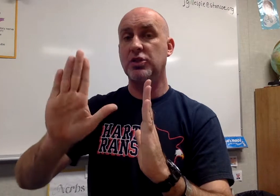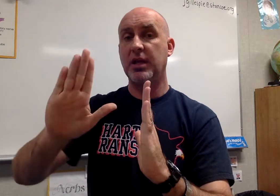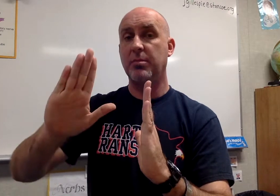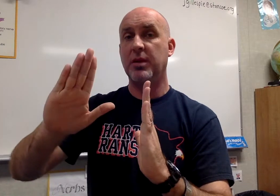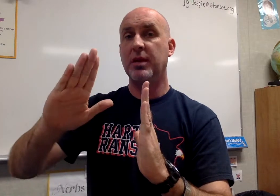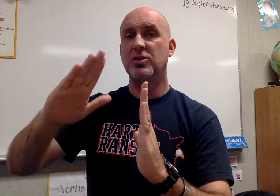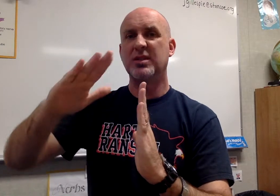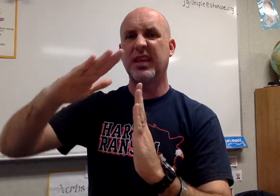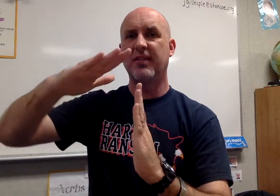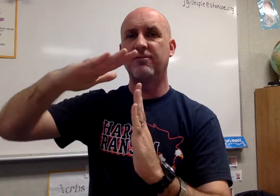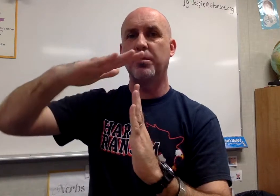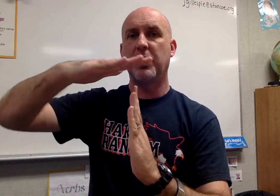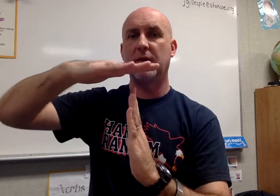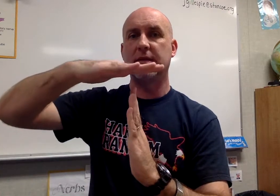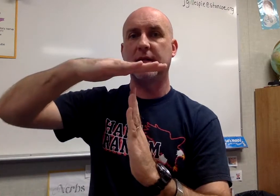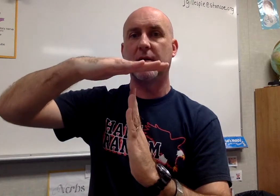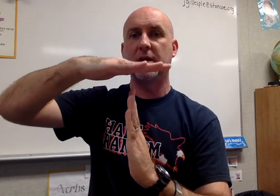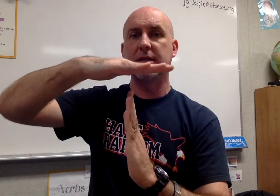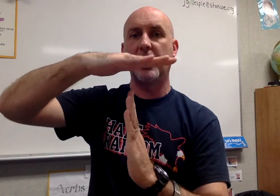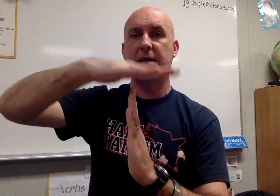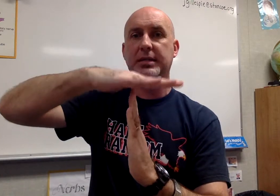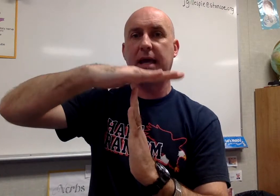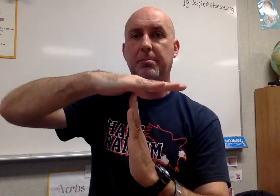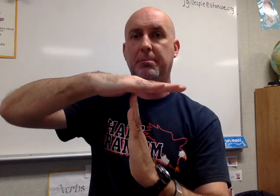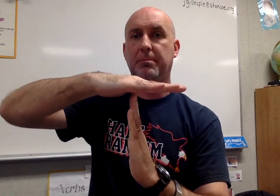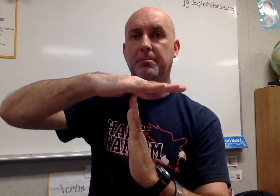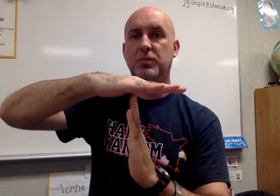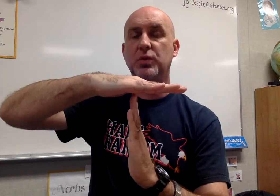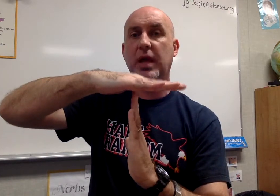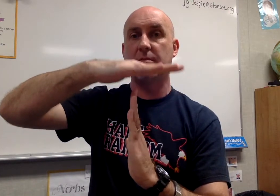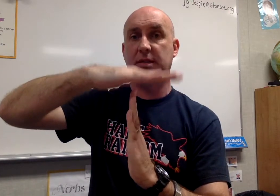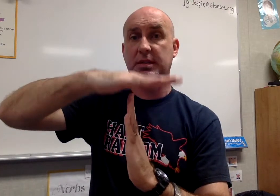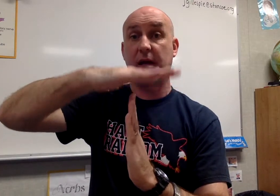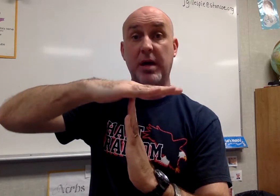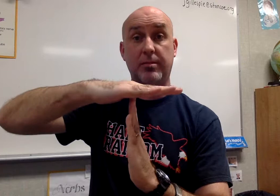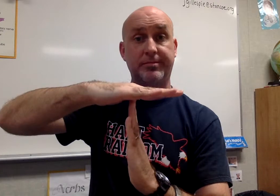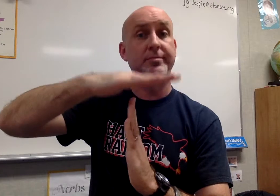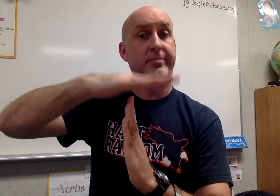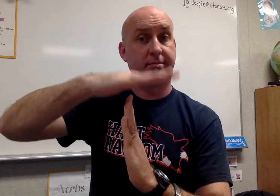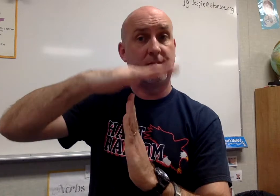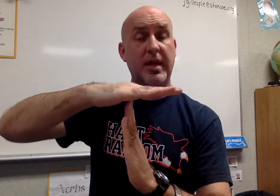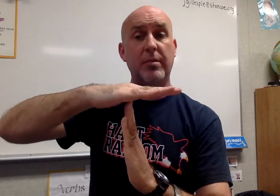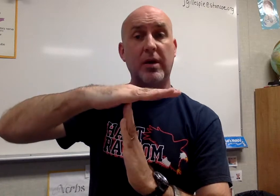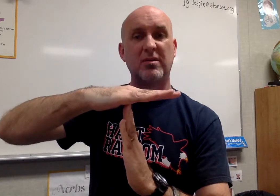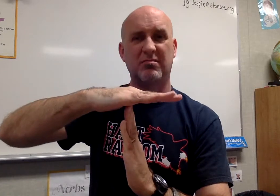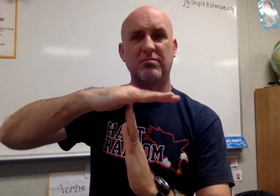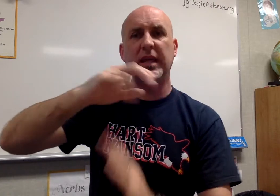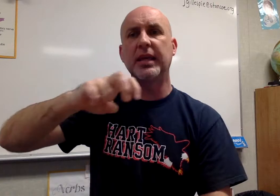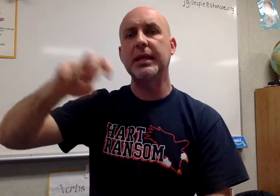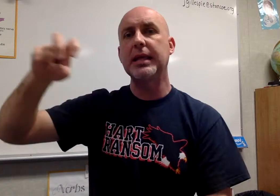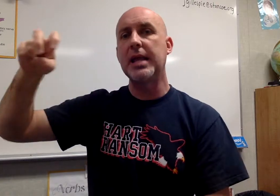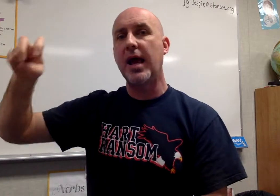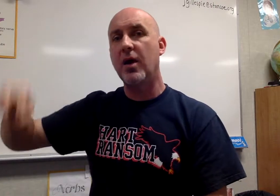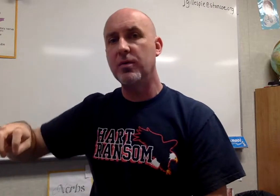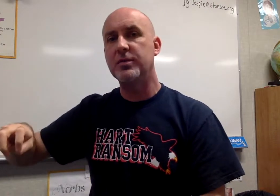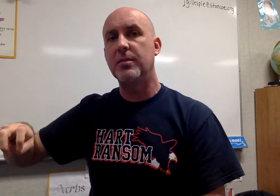shape, just like in football, it's going to come on top and tap 2 times. Timeout. Timeout. Taking the kid out of